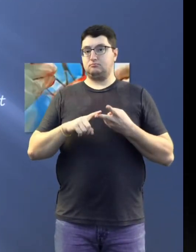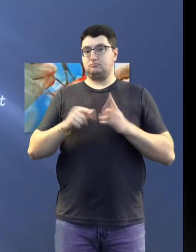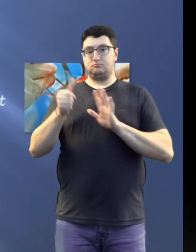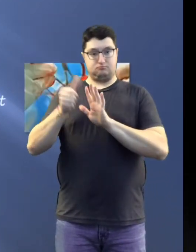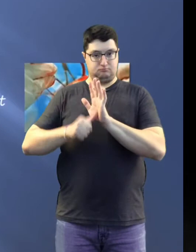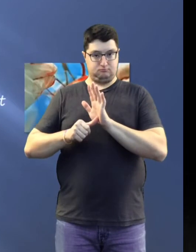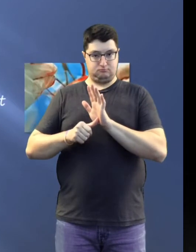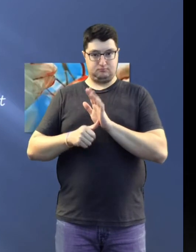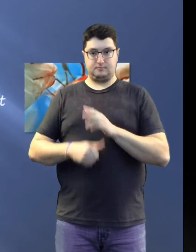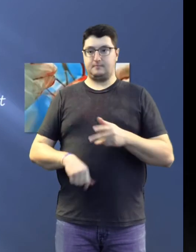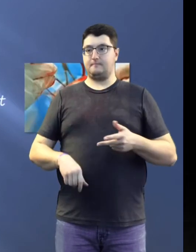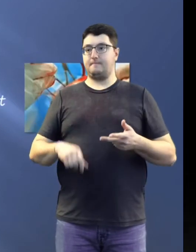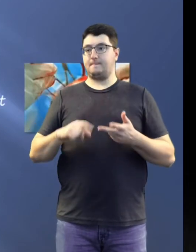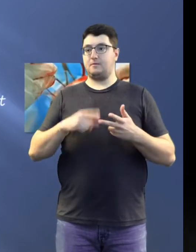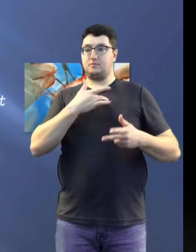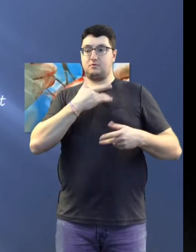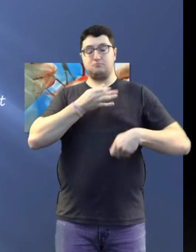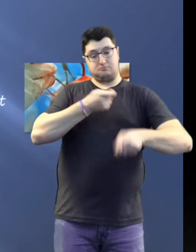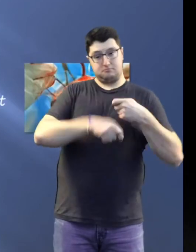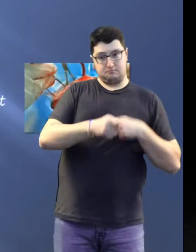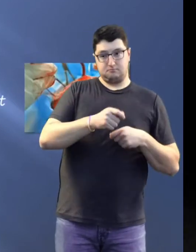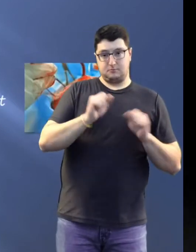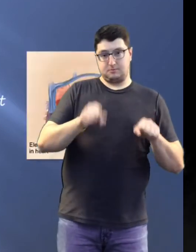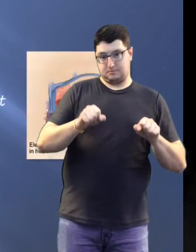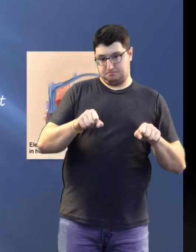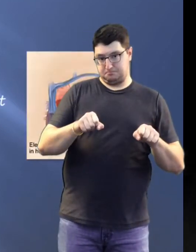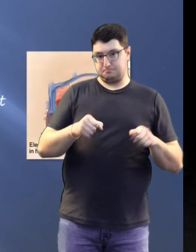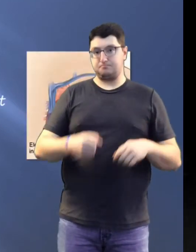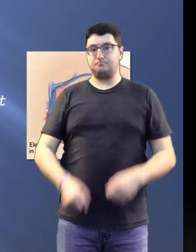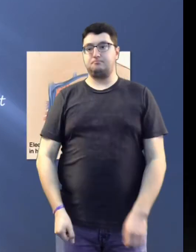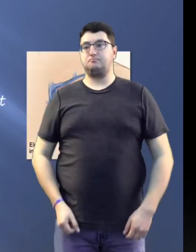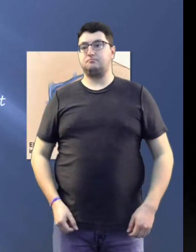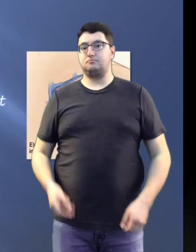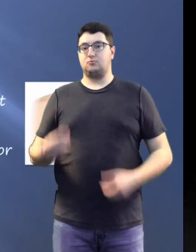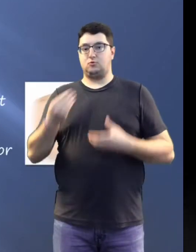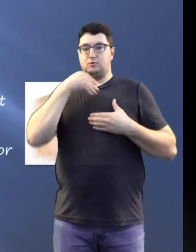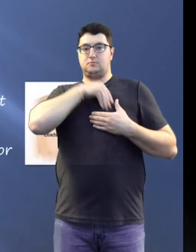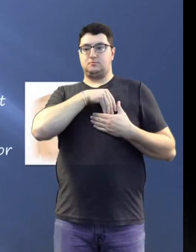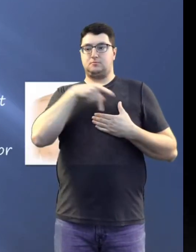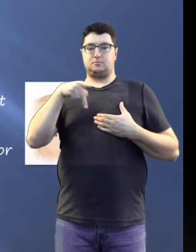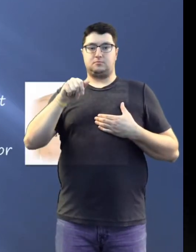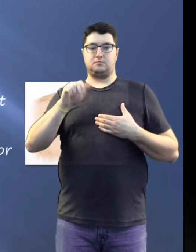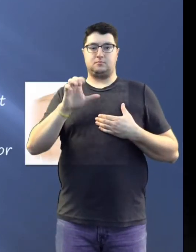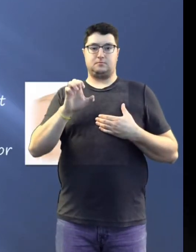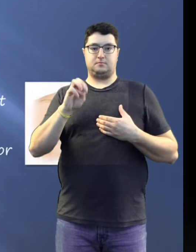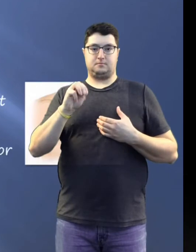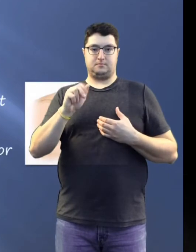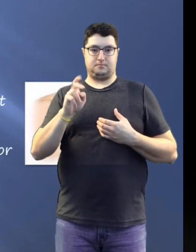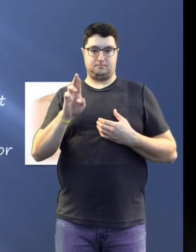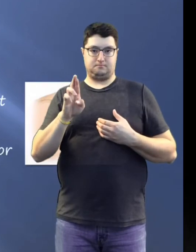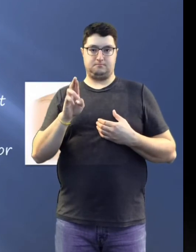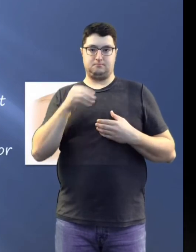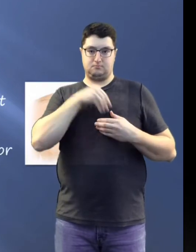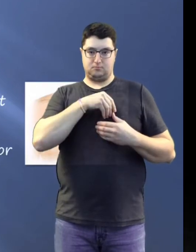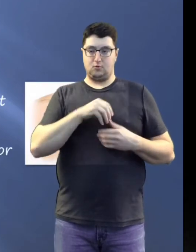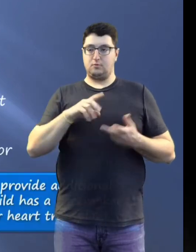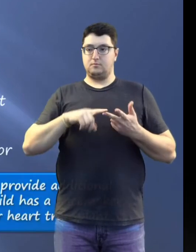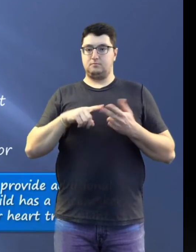transplant, or implantation of a pacemaker or internal defibrillator. The nurse will